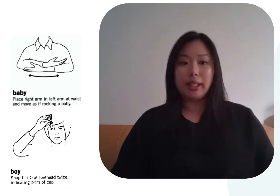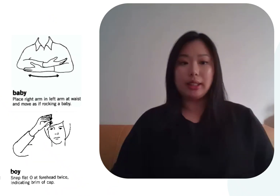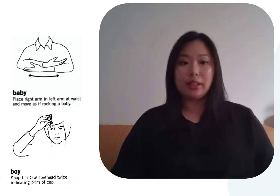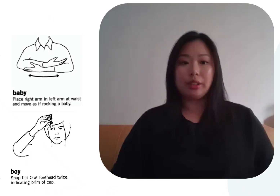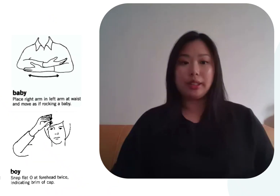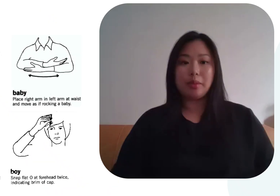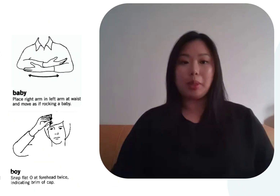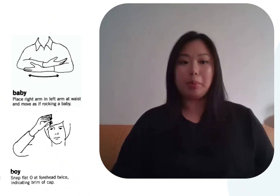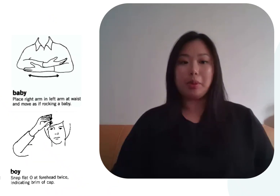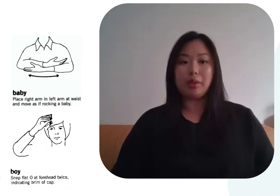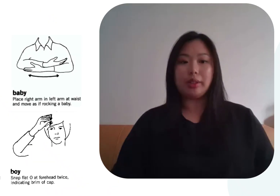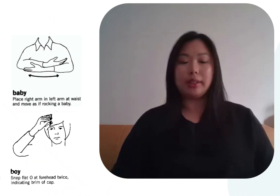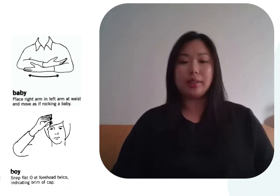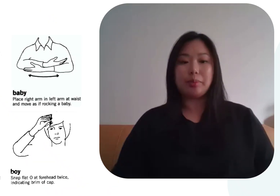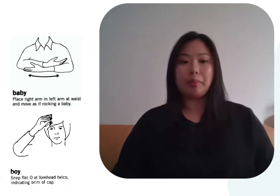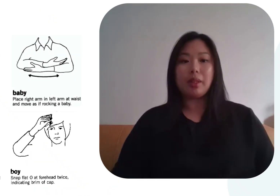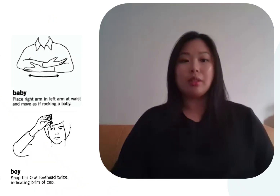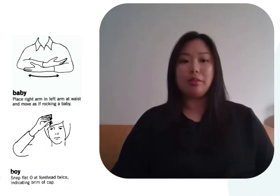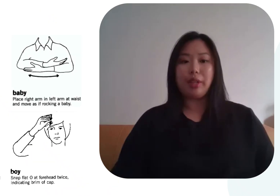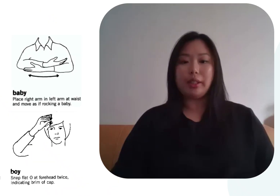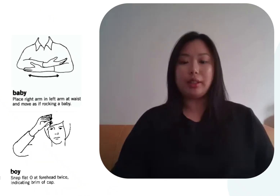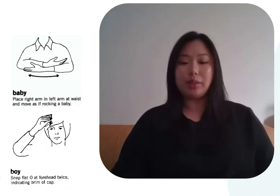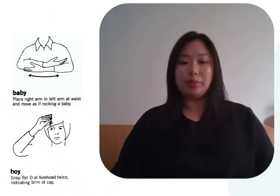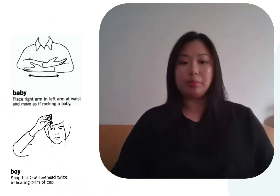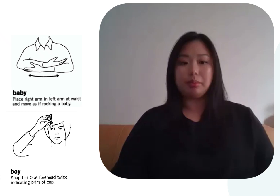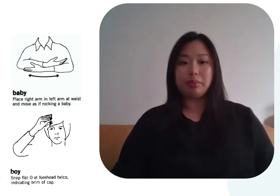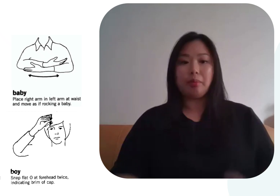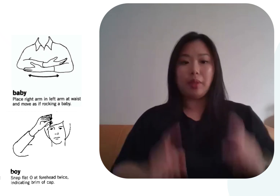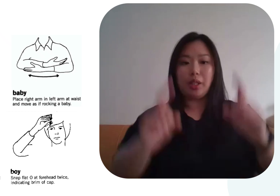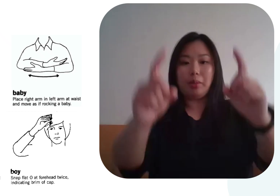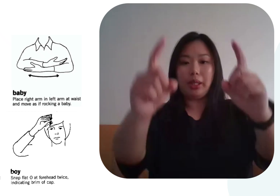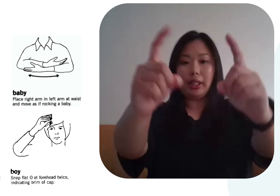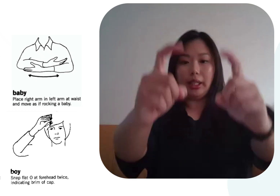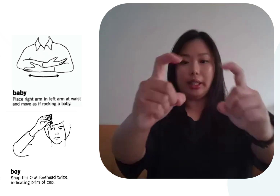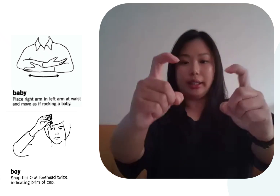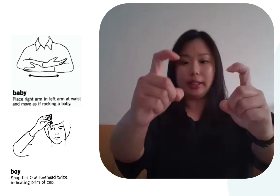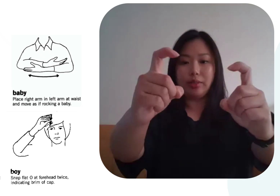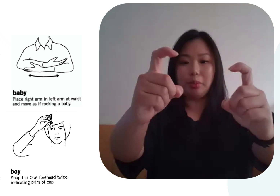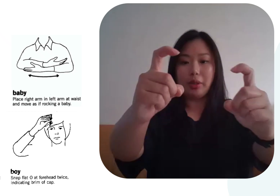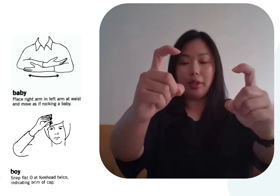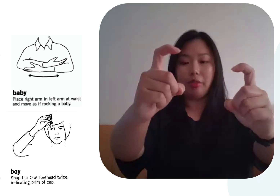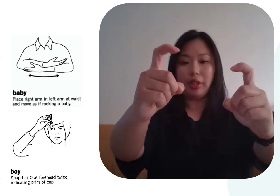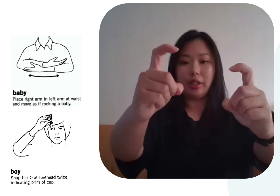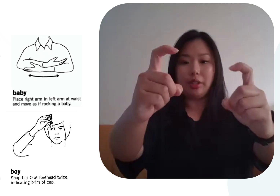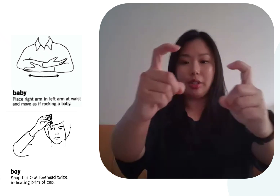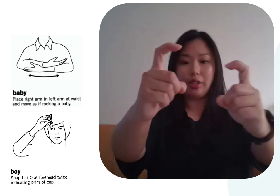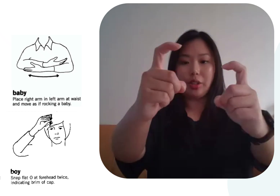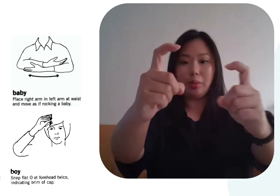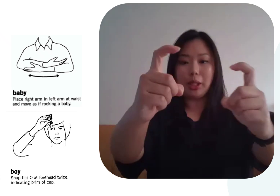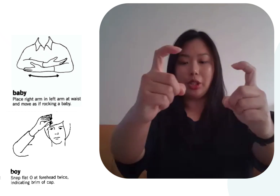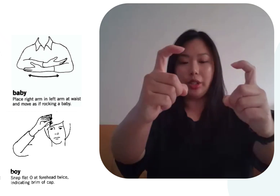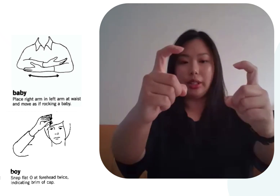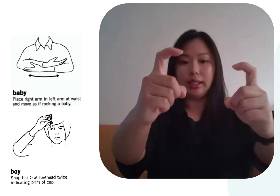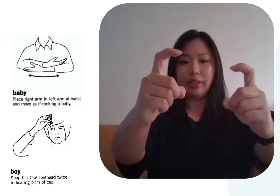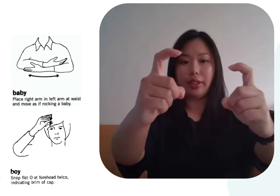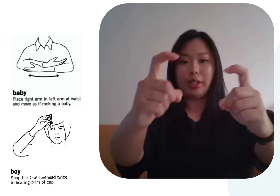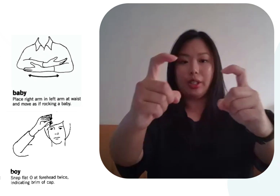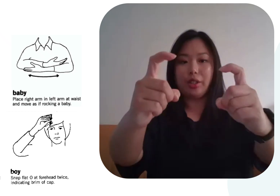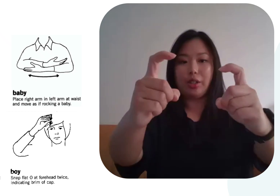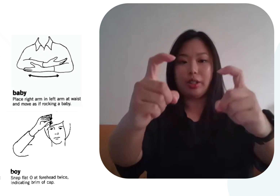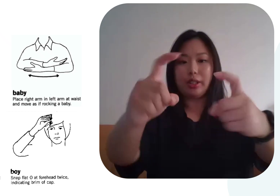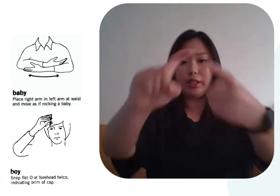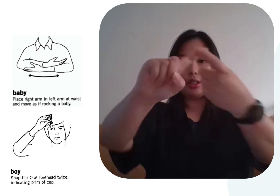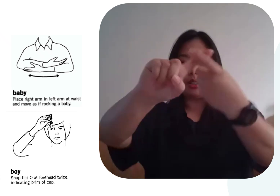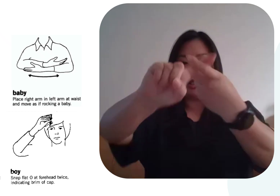Now let's learn some people words. Friend. You make an X with both your fingers, so you bend your index finger and